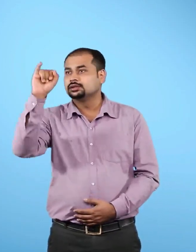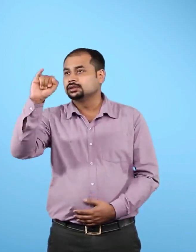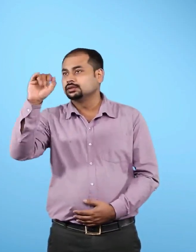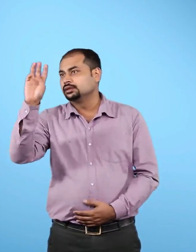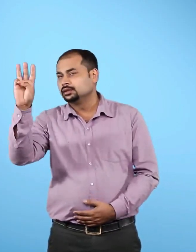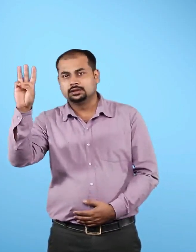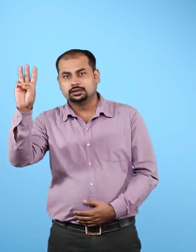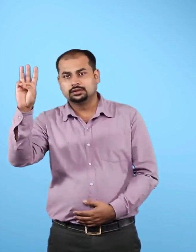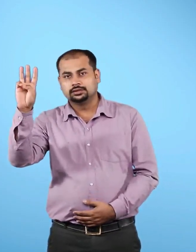0.63.